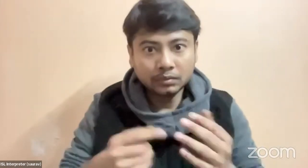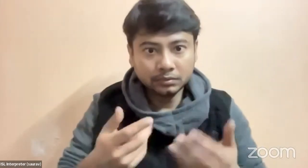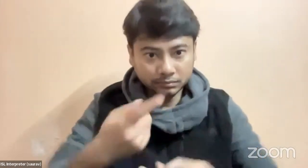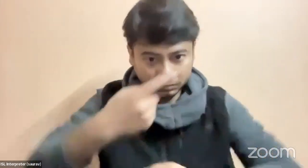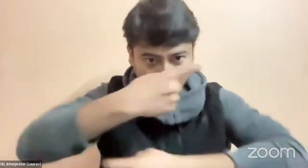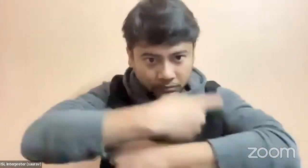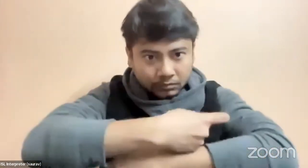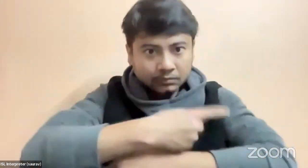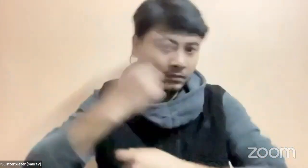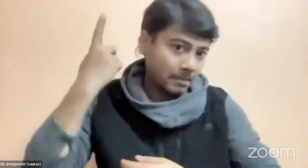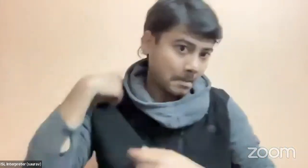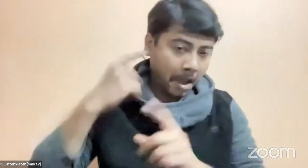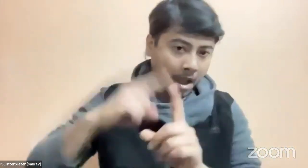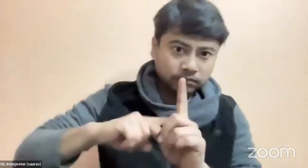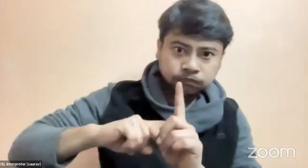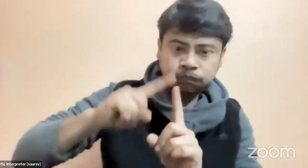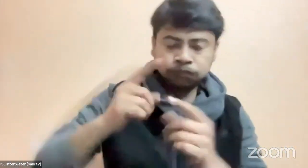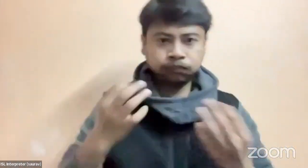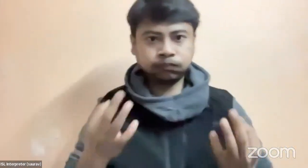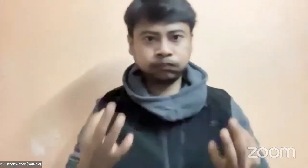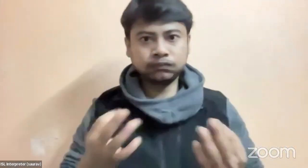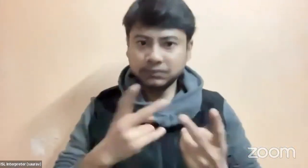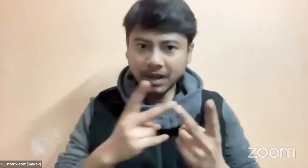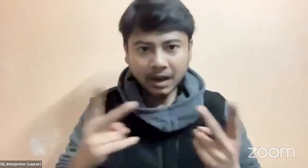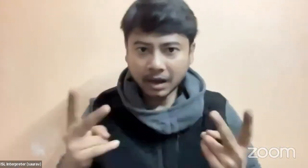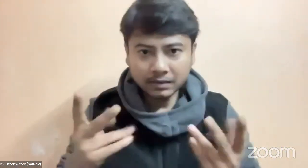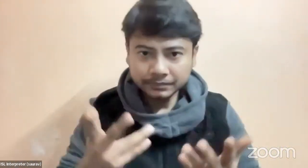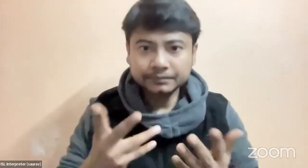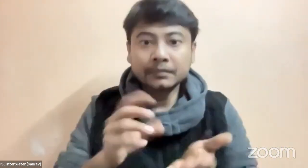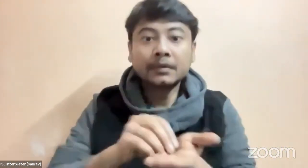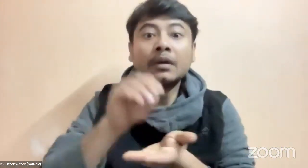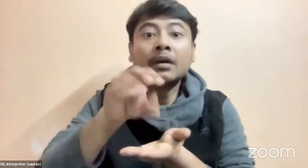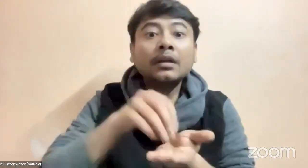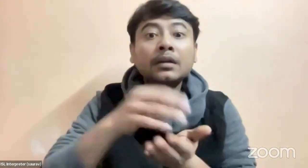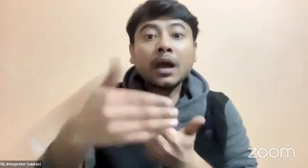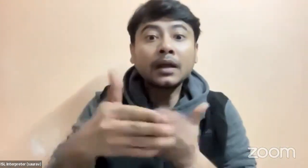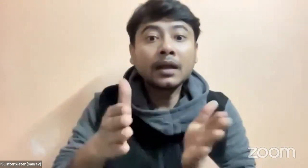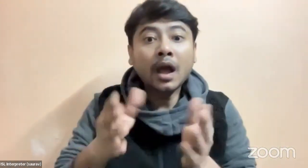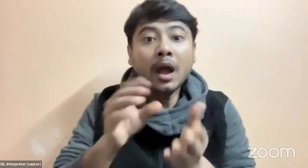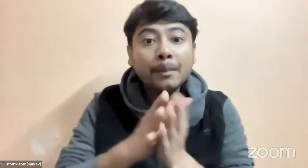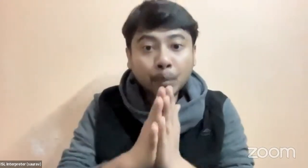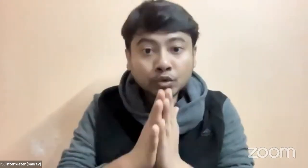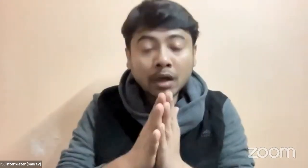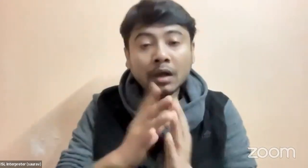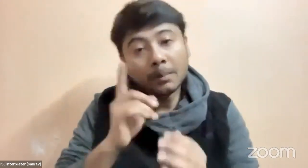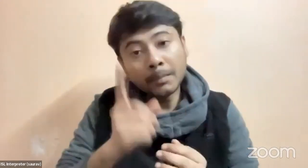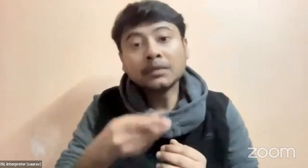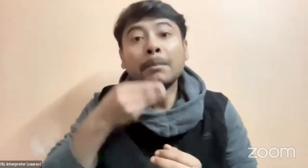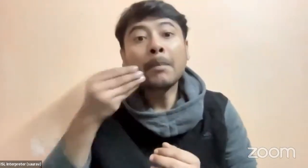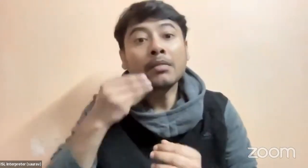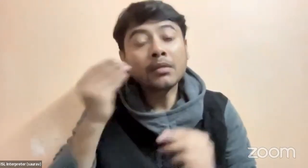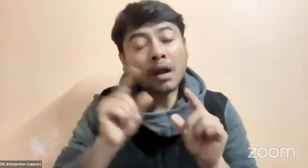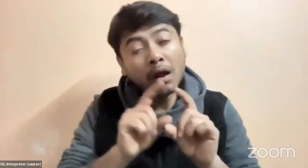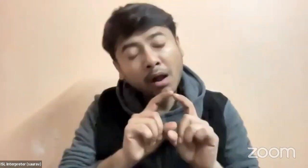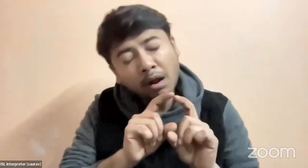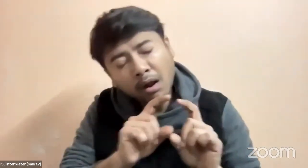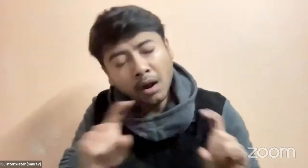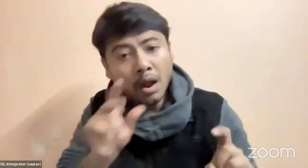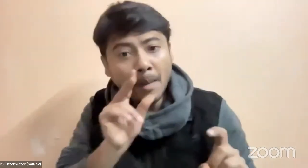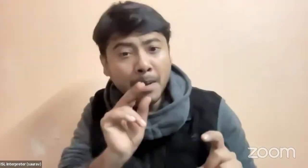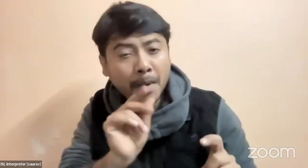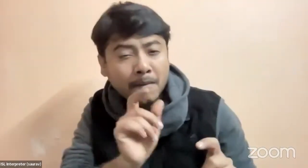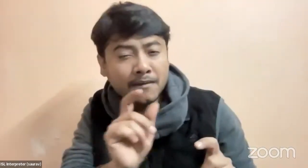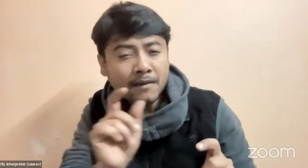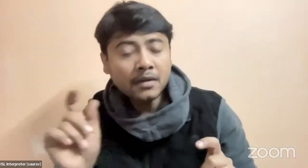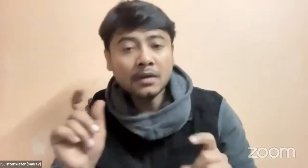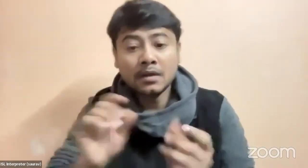If you are performing yajnas, oh, you should chant the mantra properly. The fire should continuously be lit. Ghee